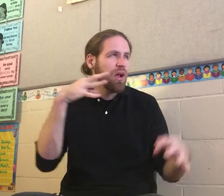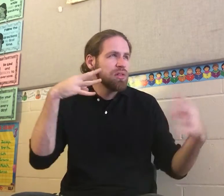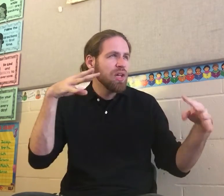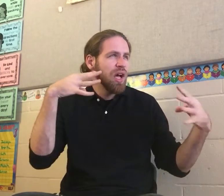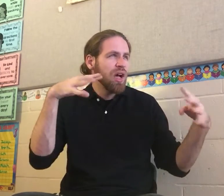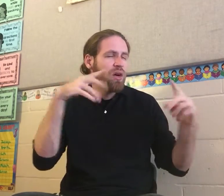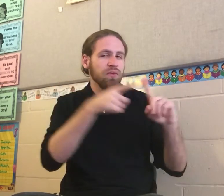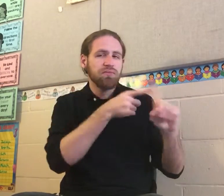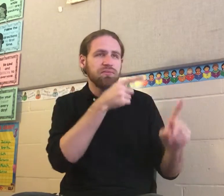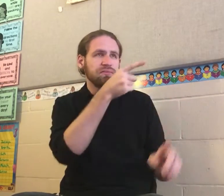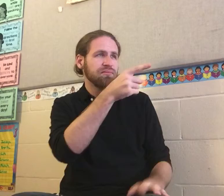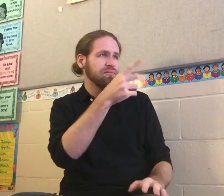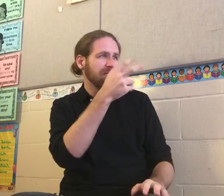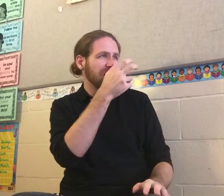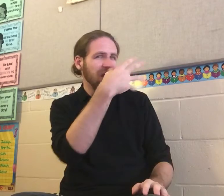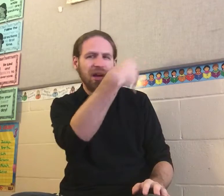insect outside.